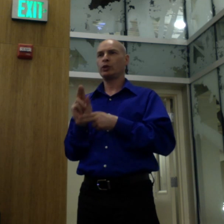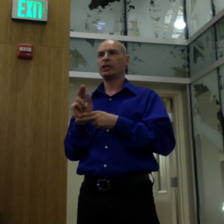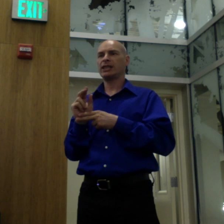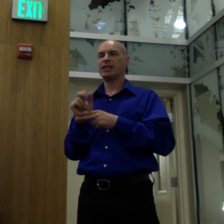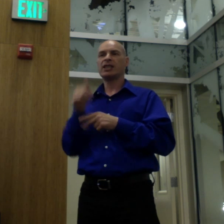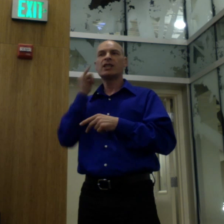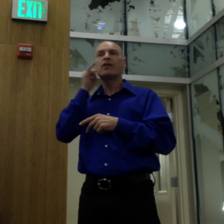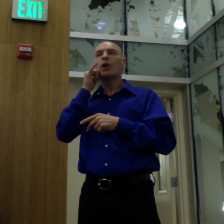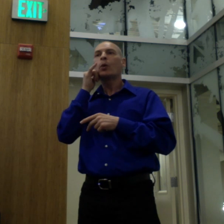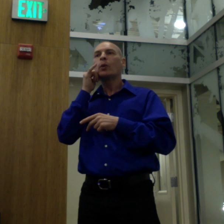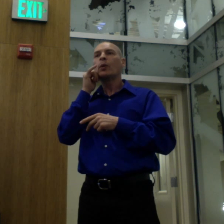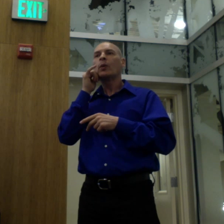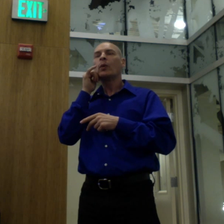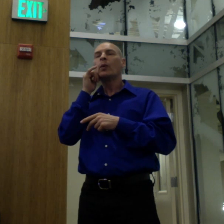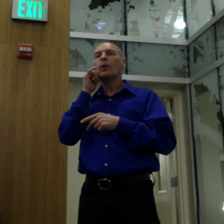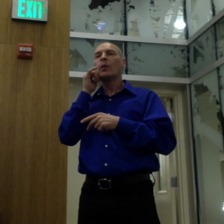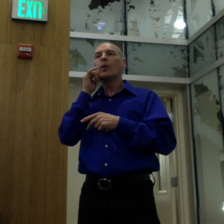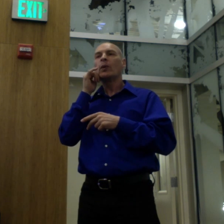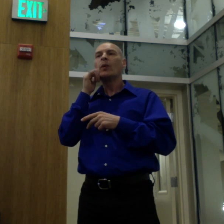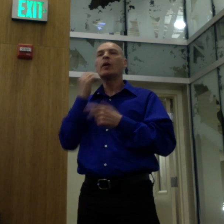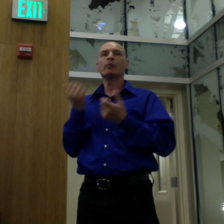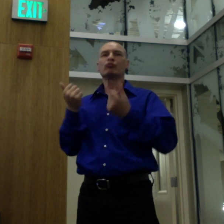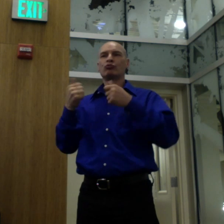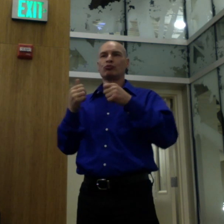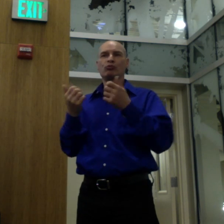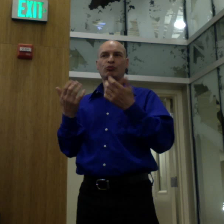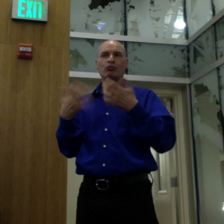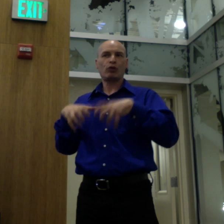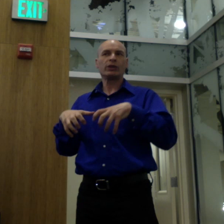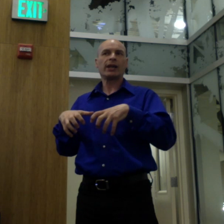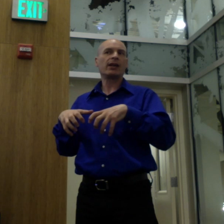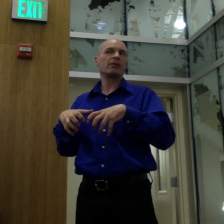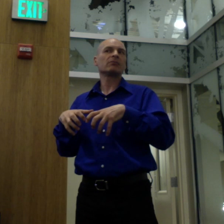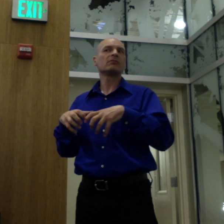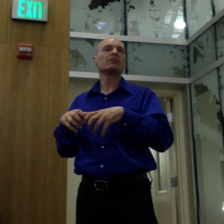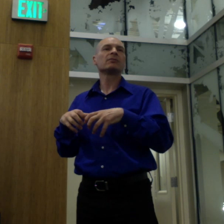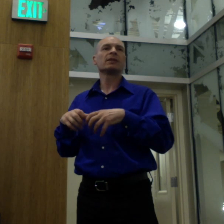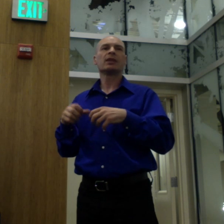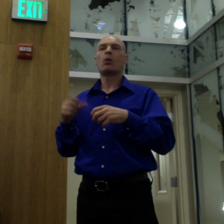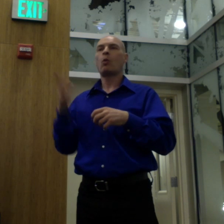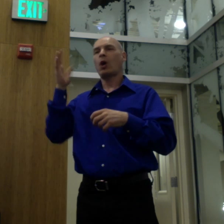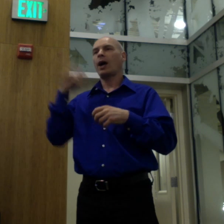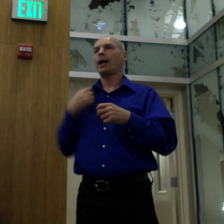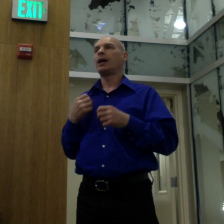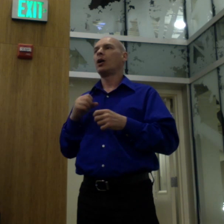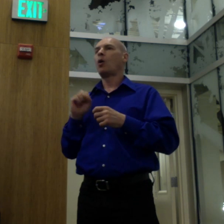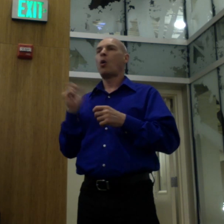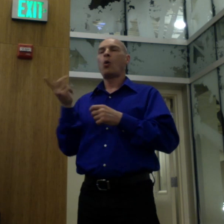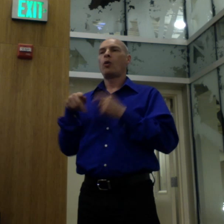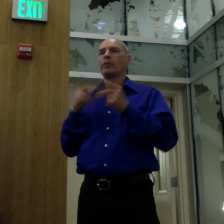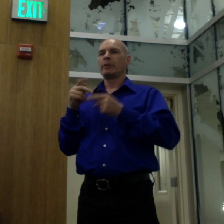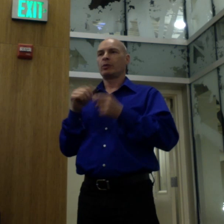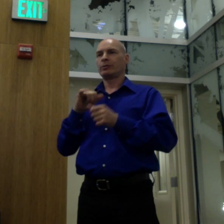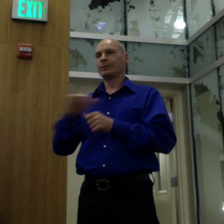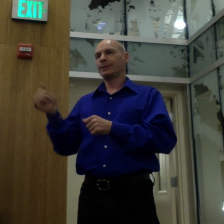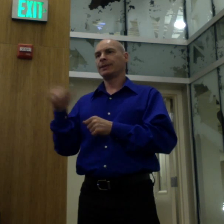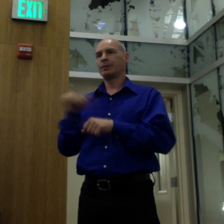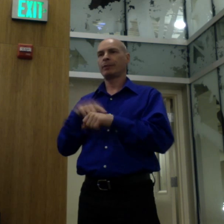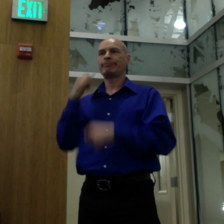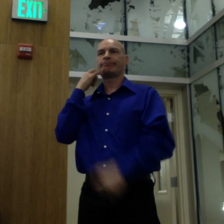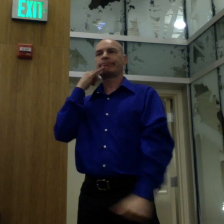overloaded. I think the telecommunication system, was working, but I think everybody called at the same time, Yeah. so nobody could get through.